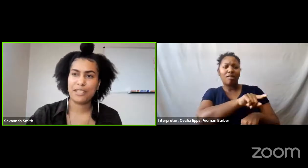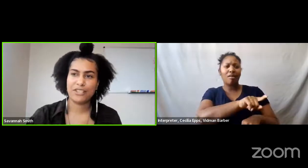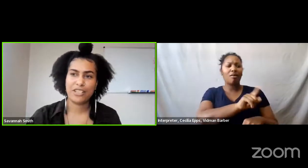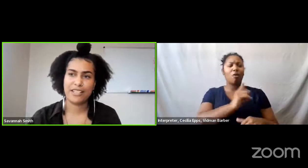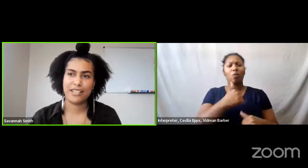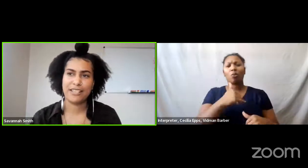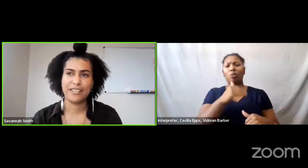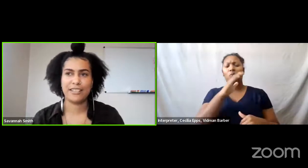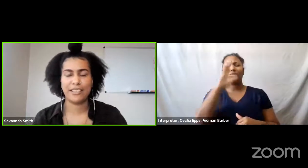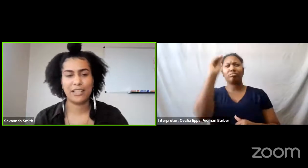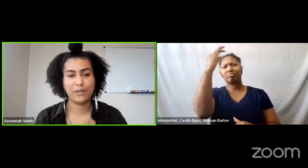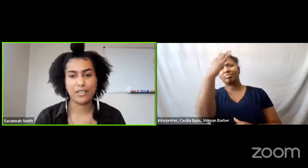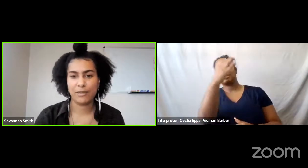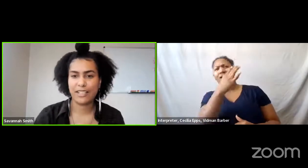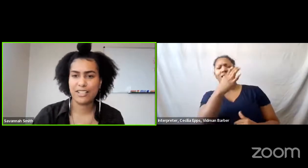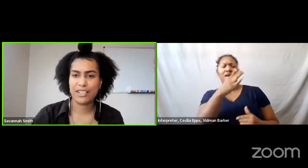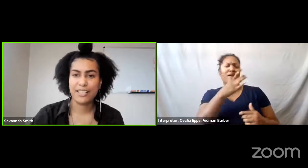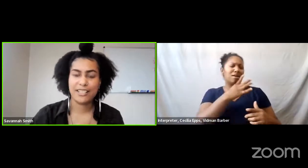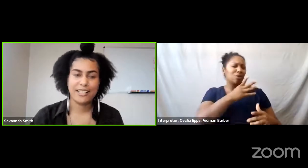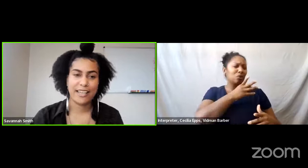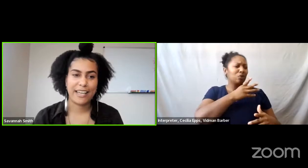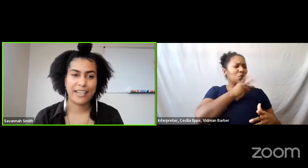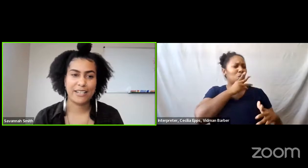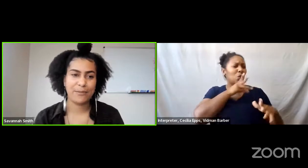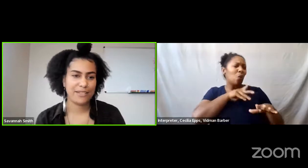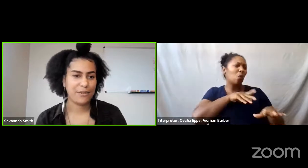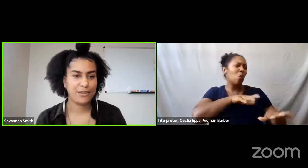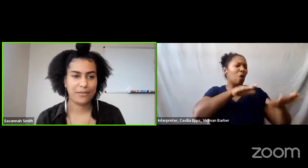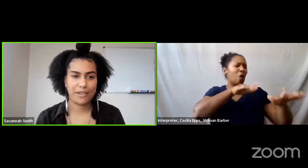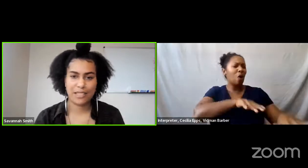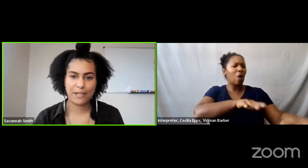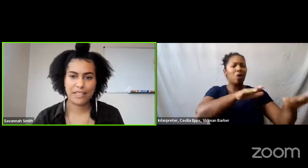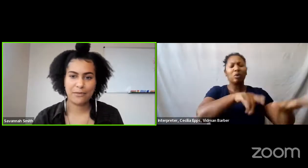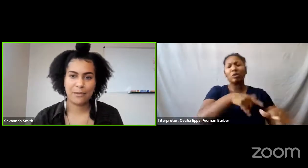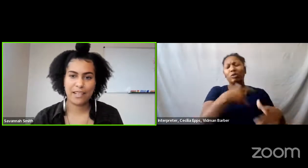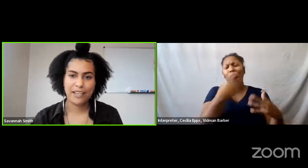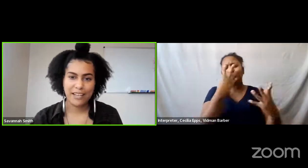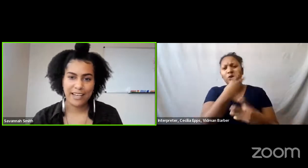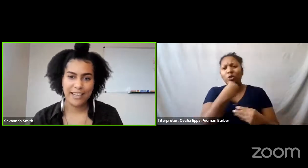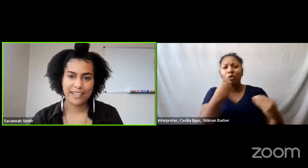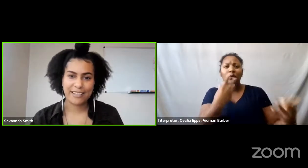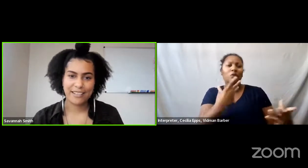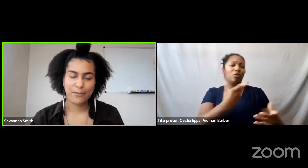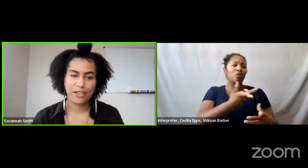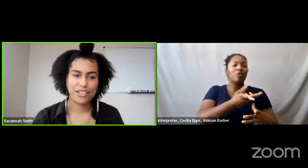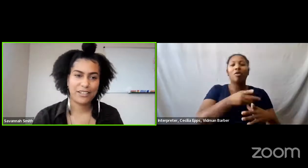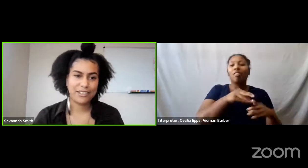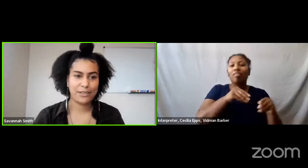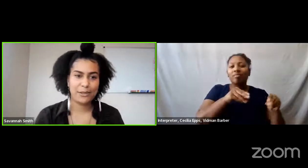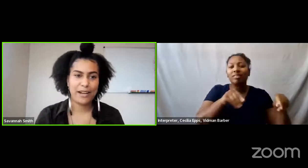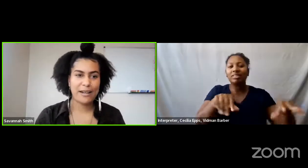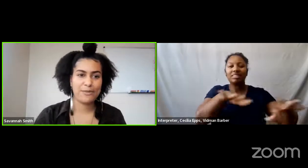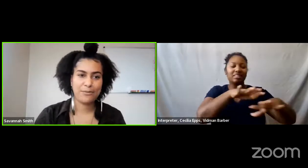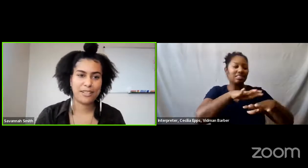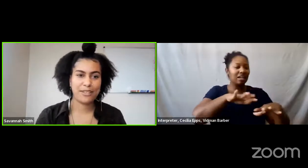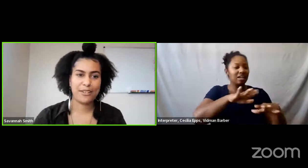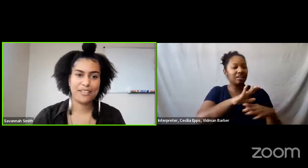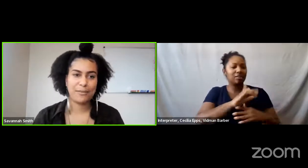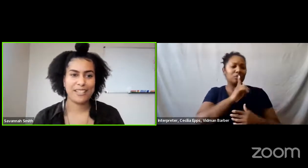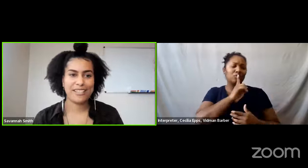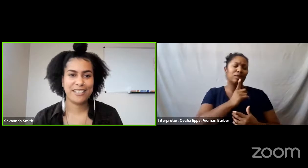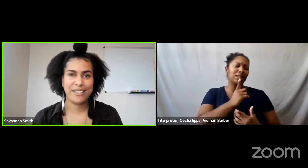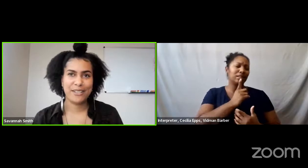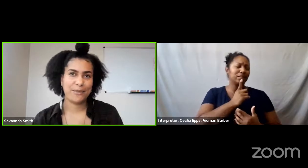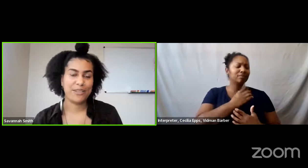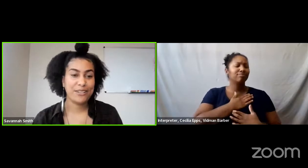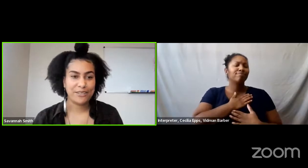sandy beaches, the yellowish, whitish sand was a whole different experience for me. And watching all the little crabs running across